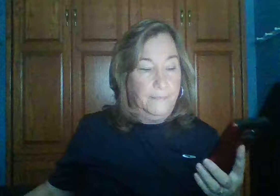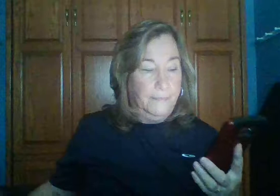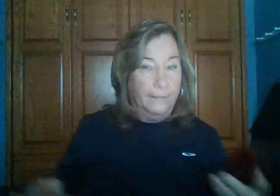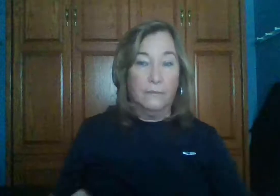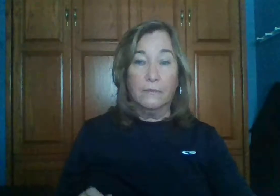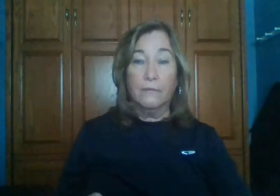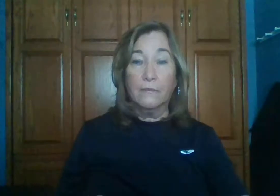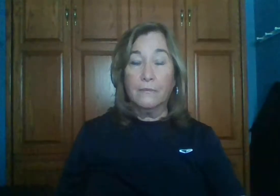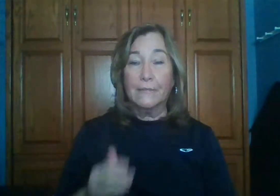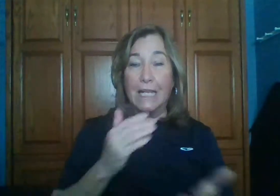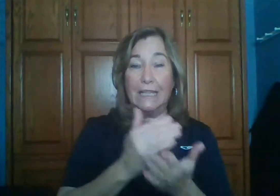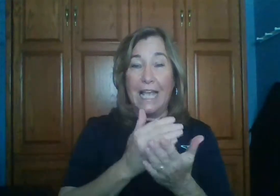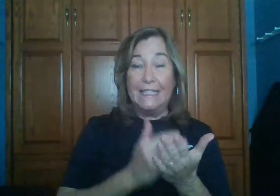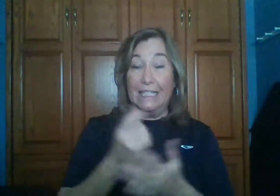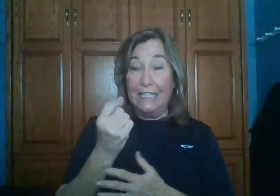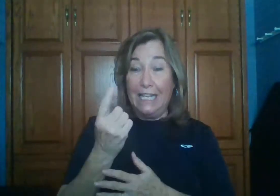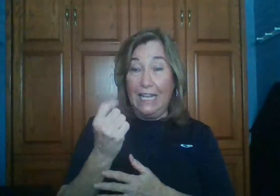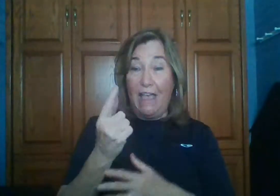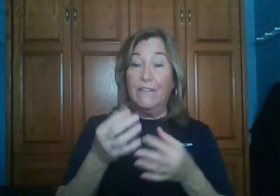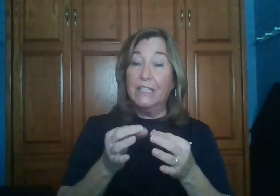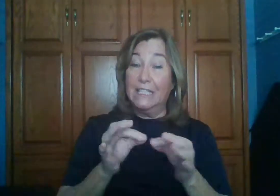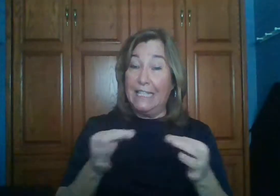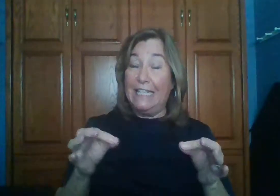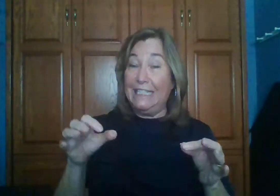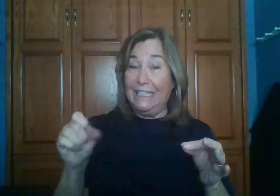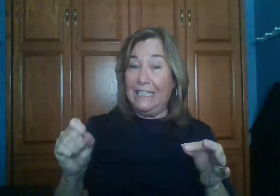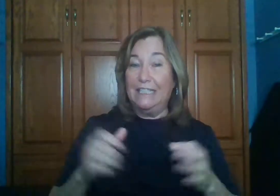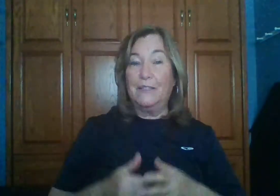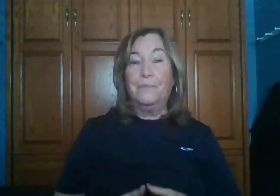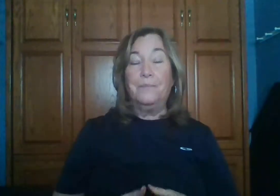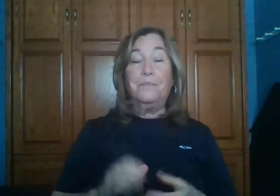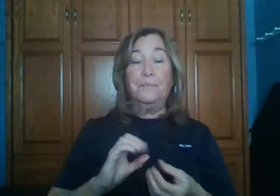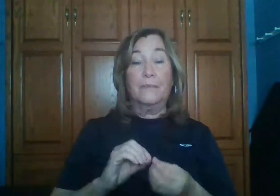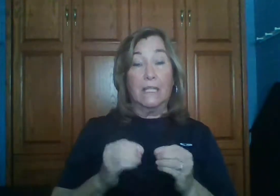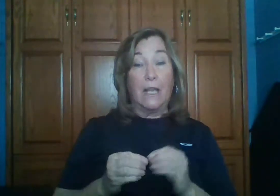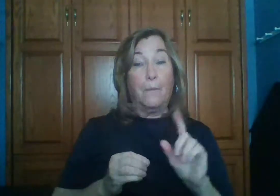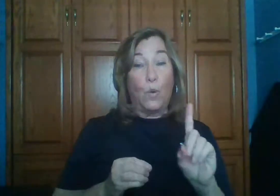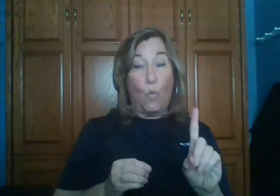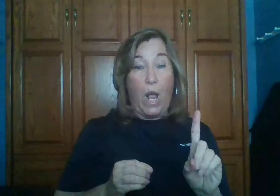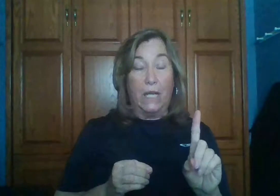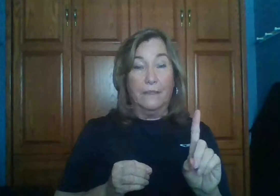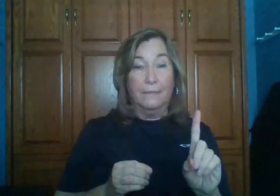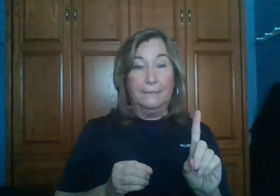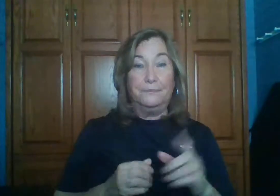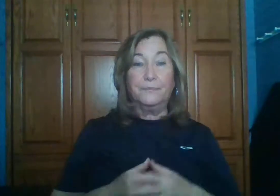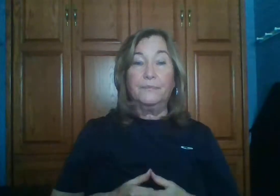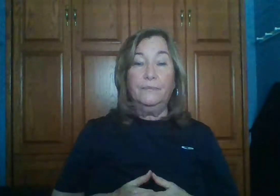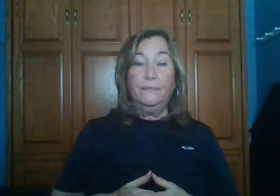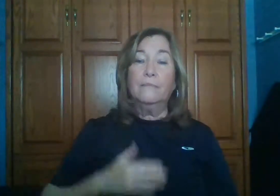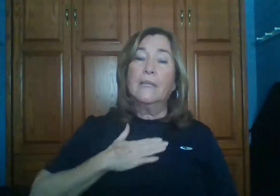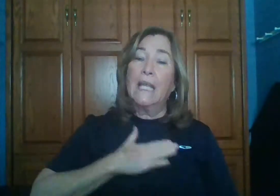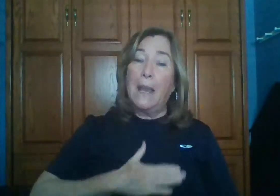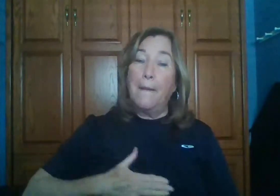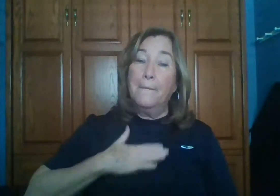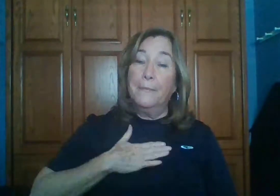11 Sentences. Number one, please ask mother